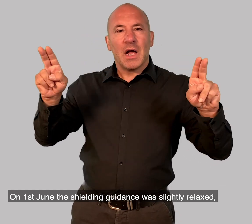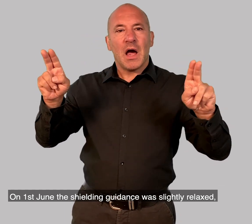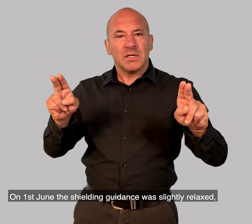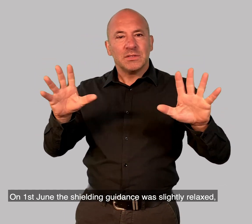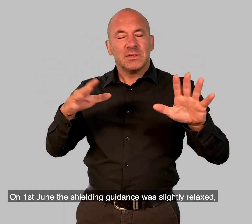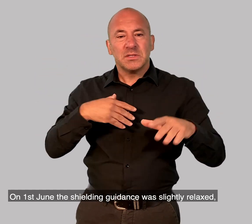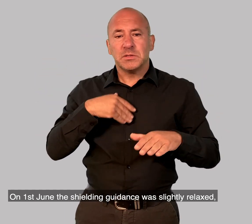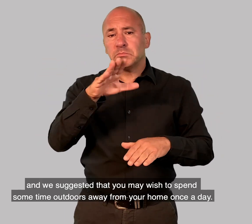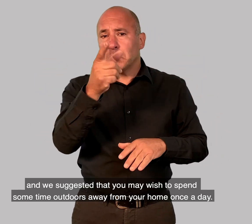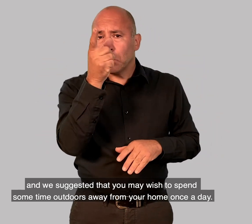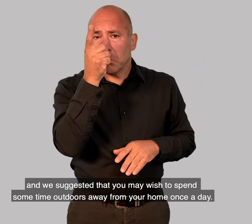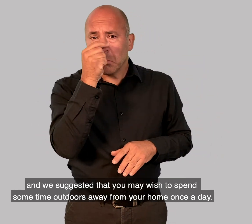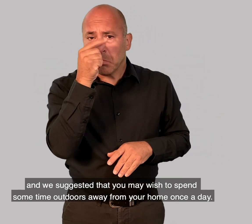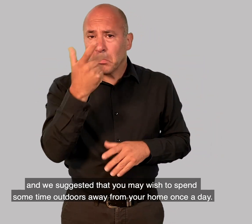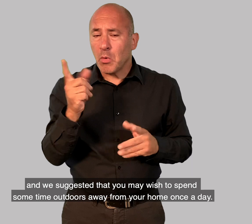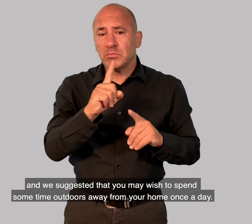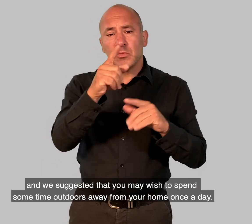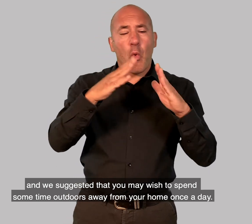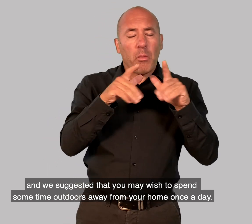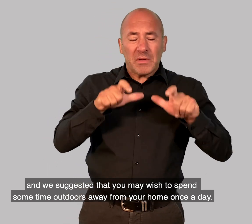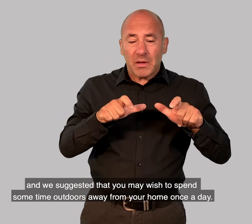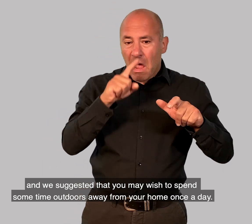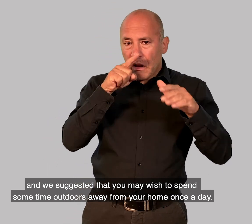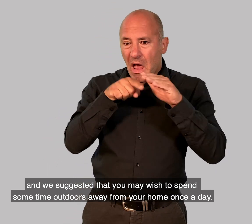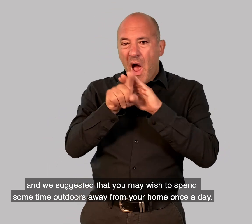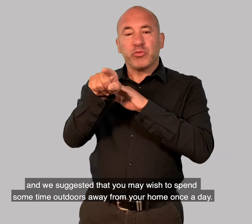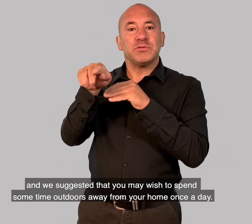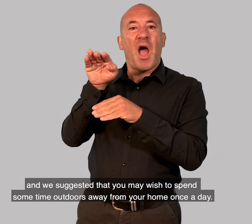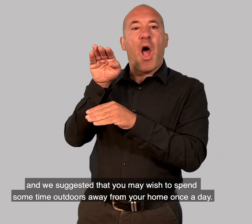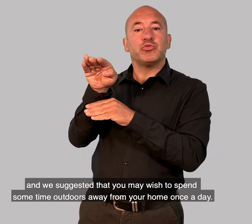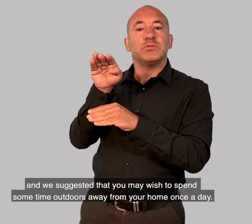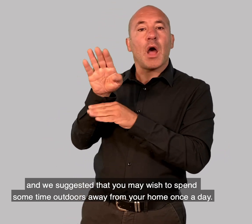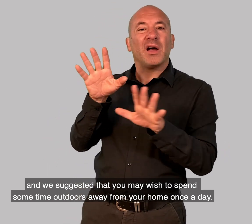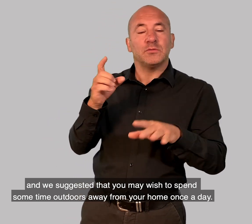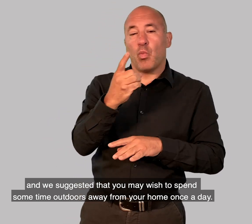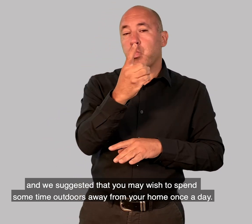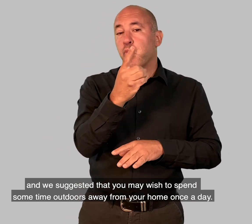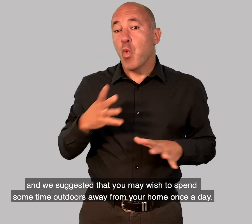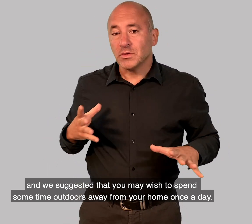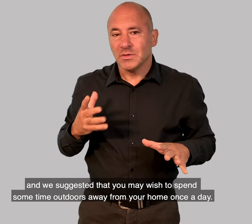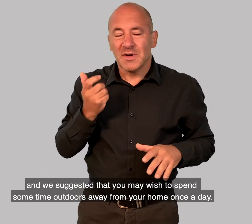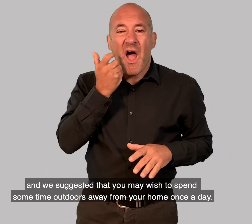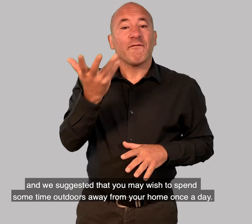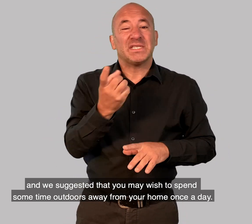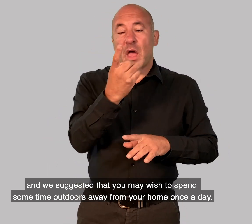and we suggested that you may wish to spend some time outdoors away from your home once a day.